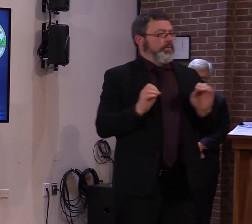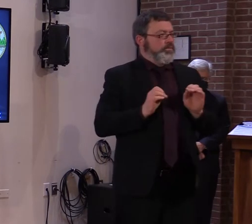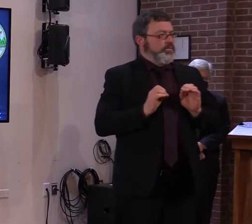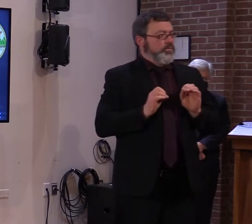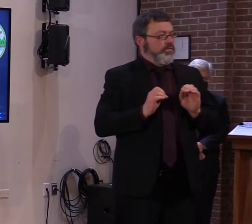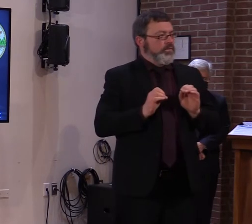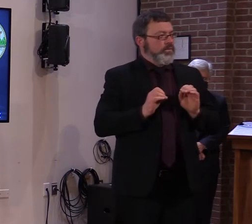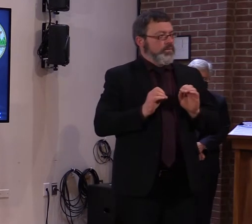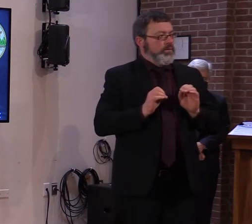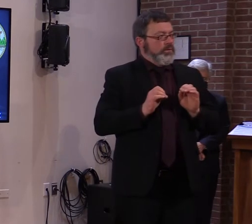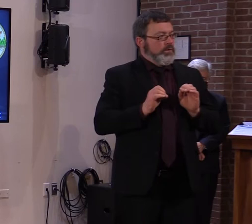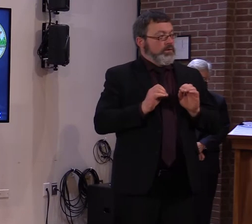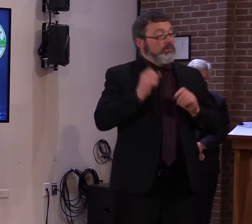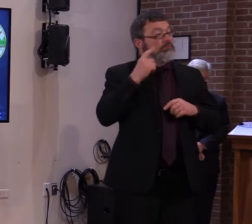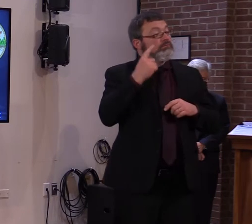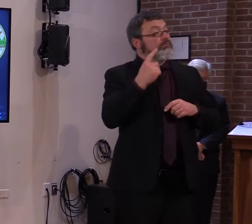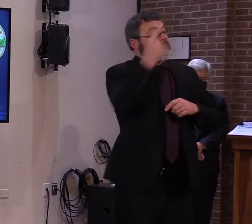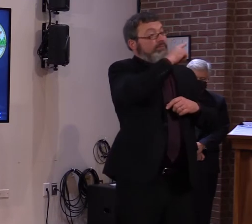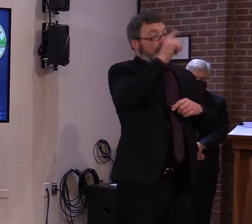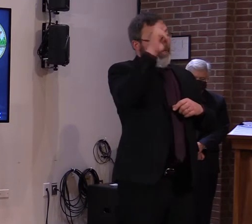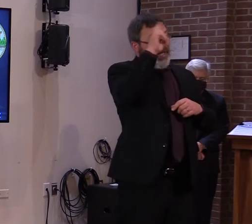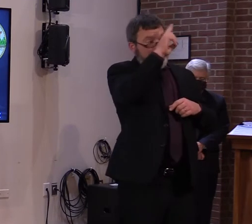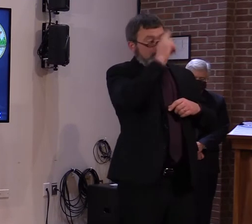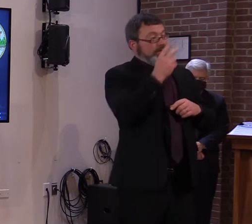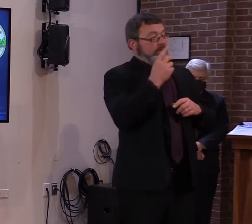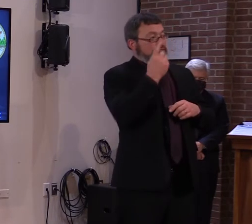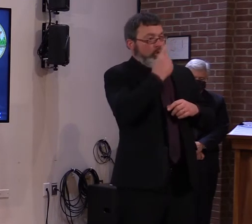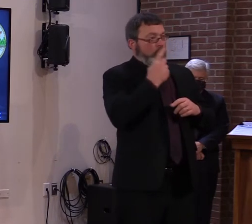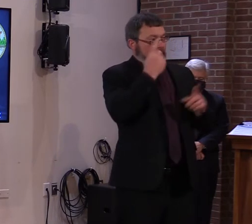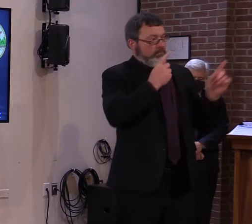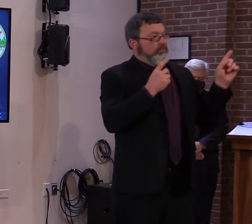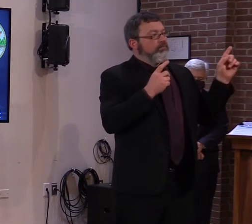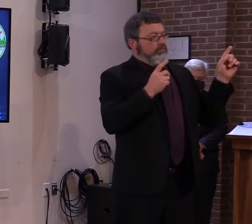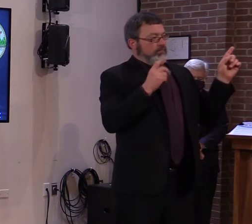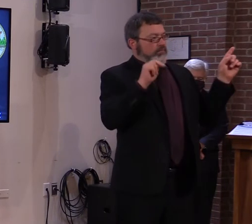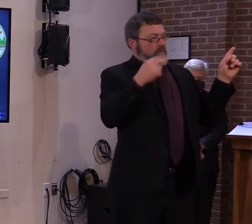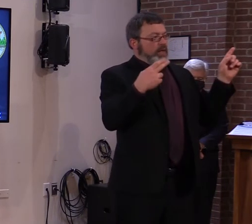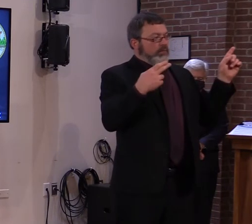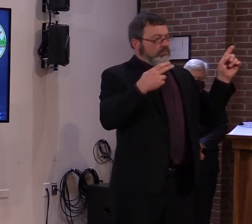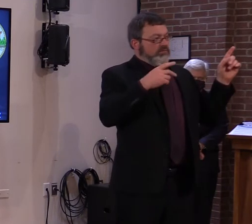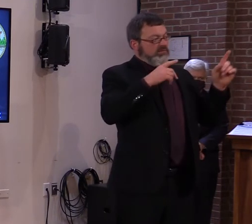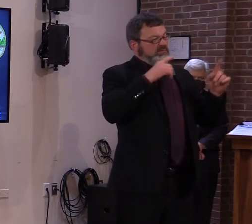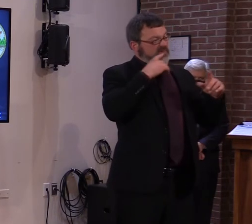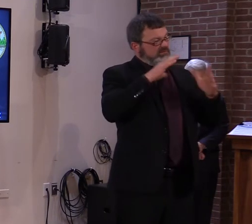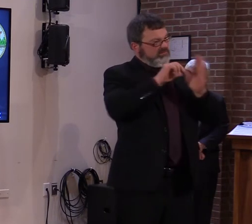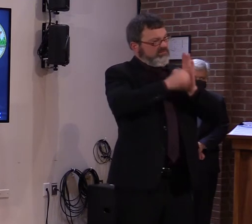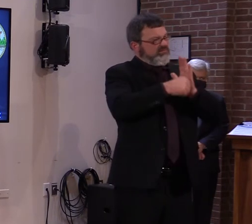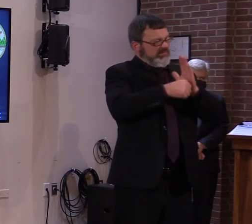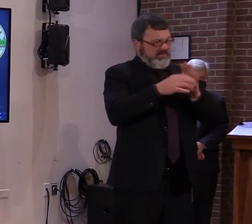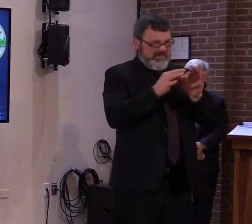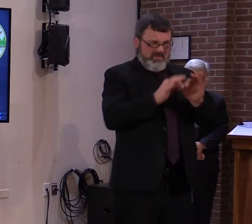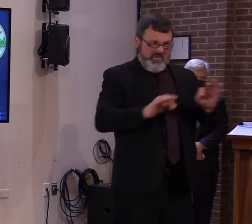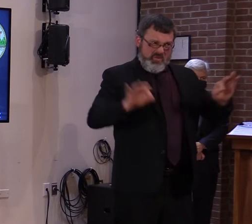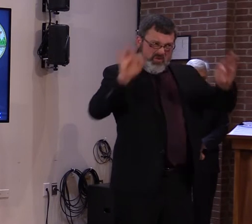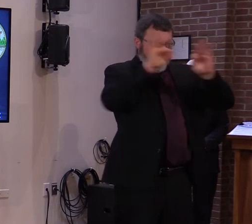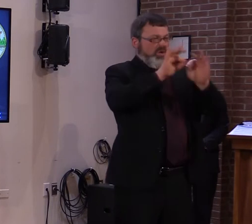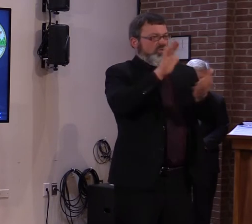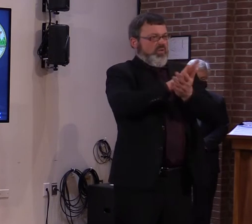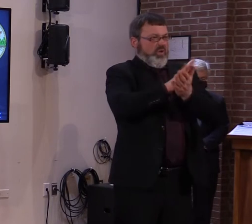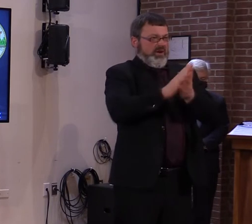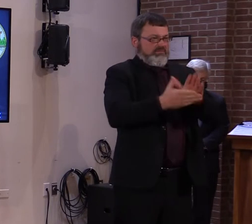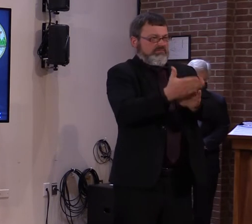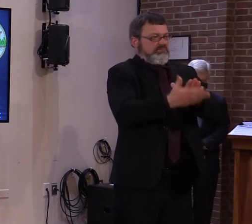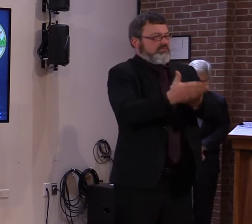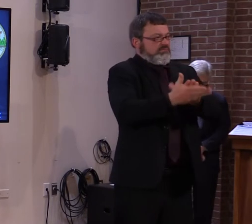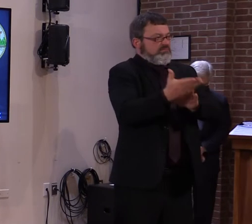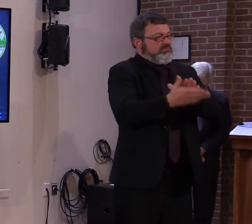and underscores the importance of keeping our schools open for in-person instruction, and recommended that schools remain open even as case counts